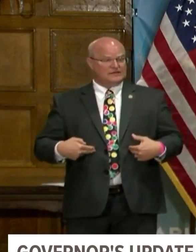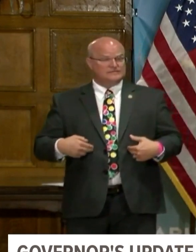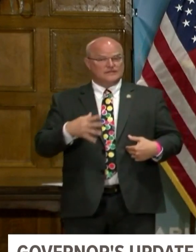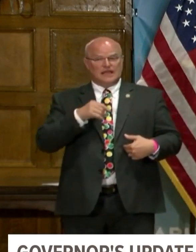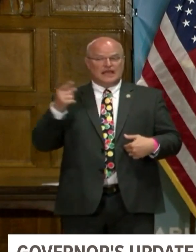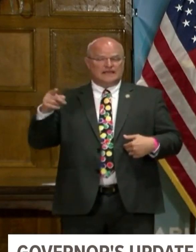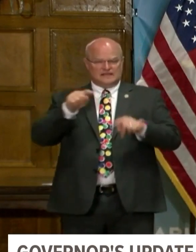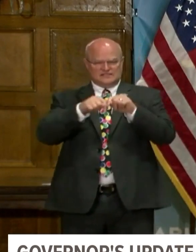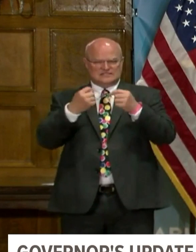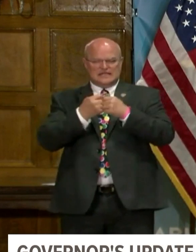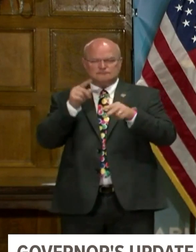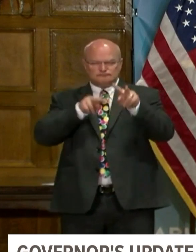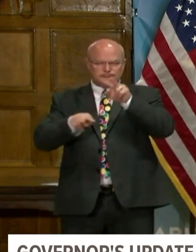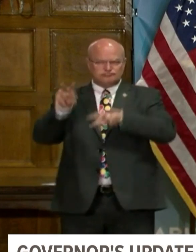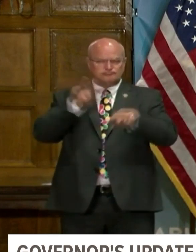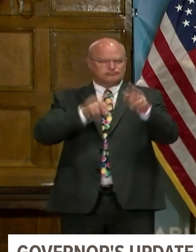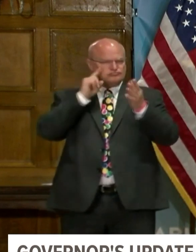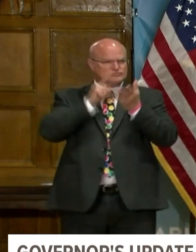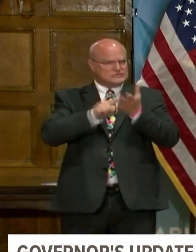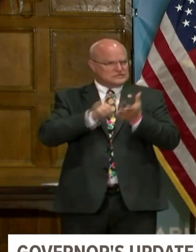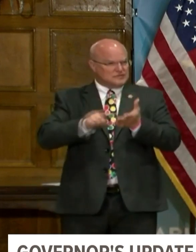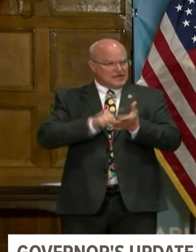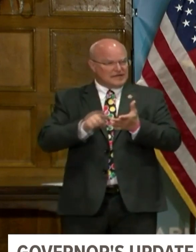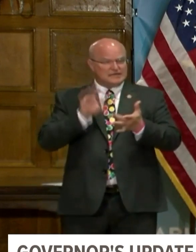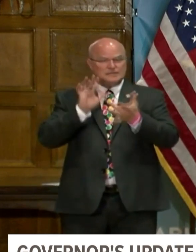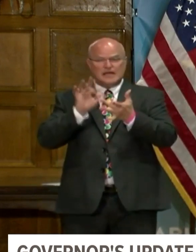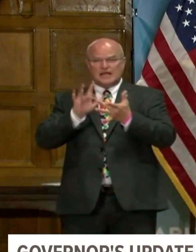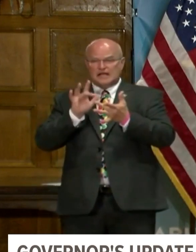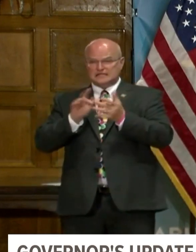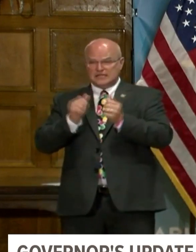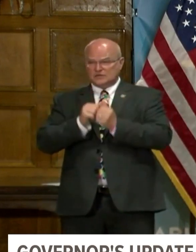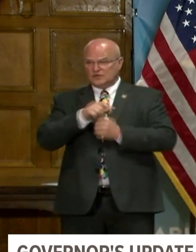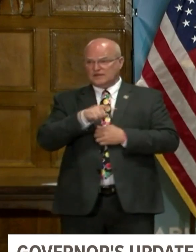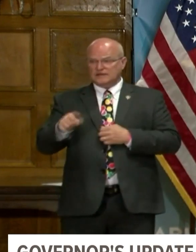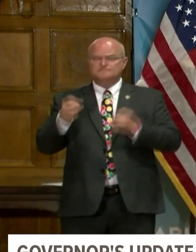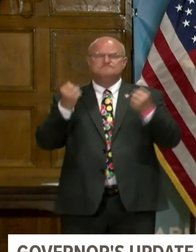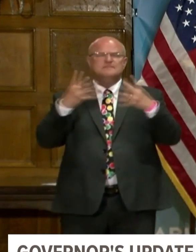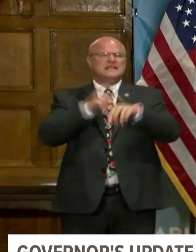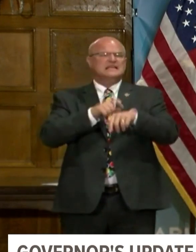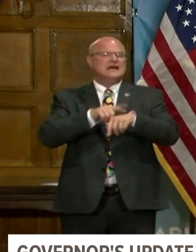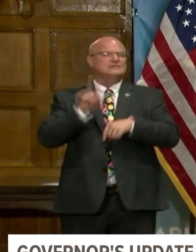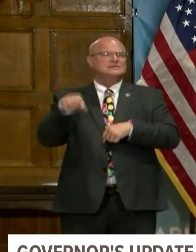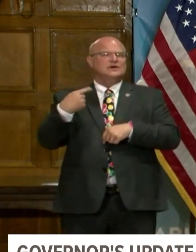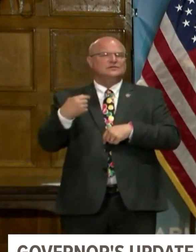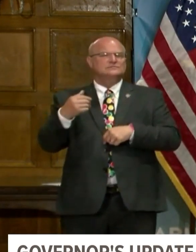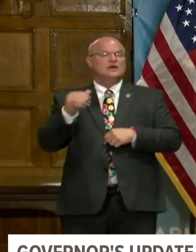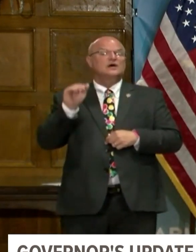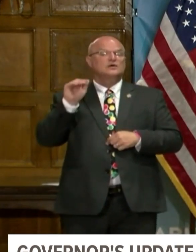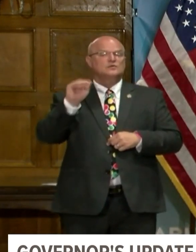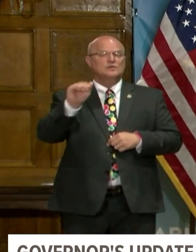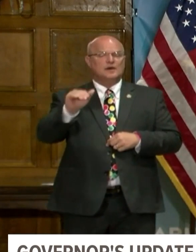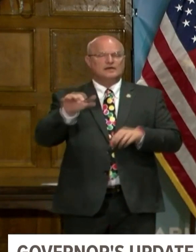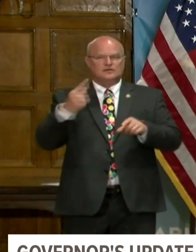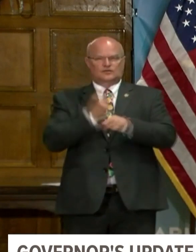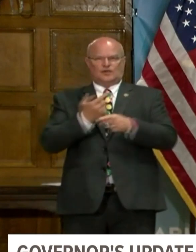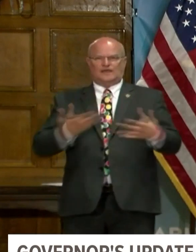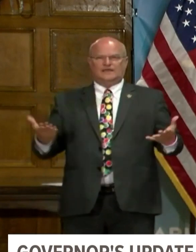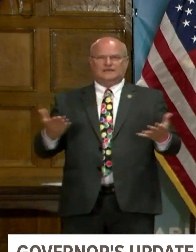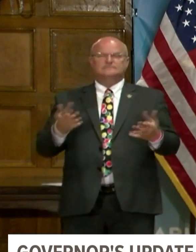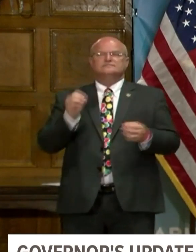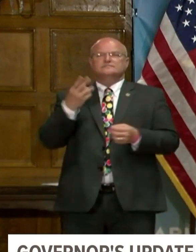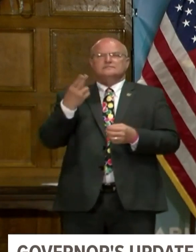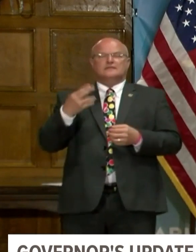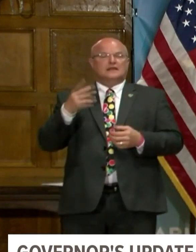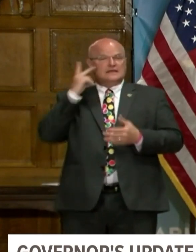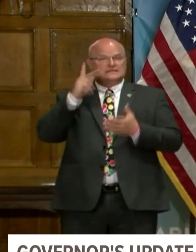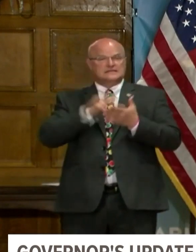out their team to inspect and make contact with. Many times it's just simply a reminder to do the right thing,